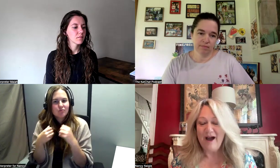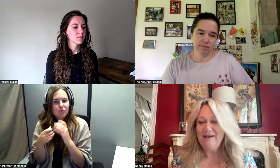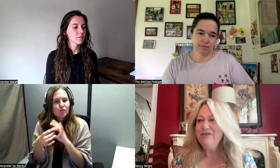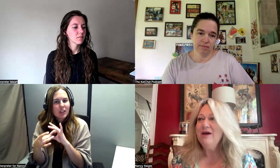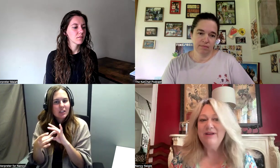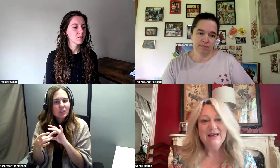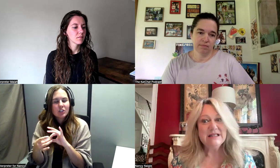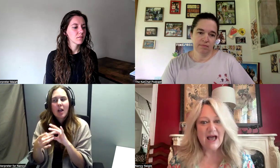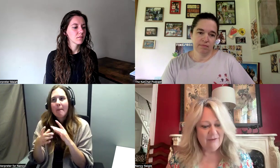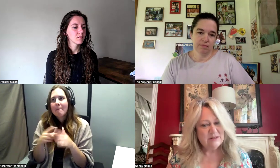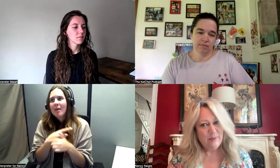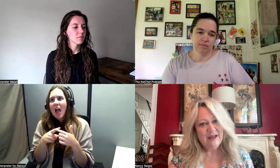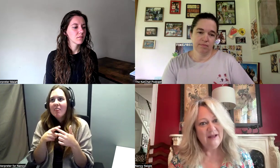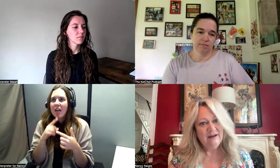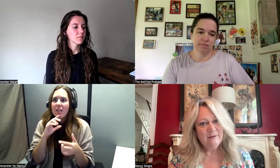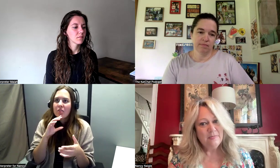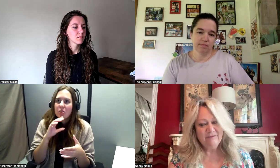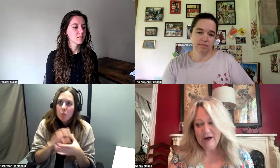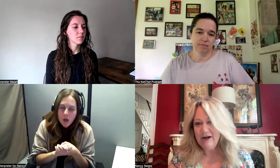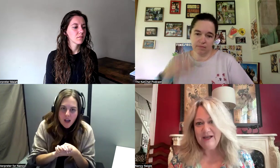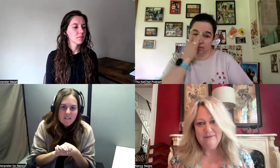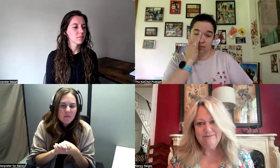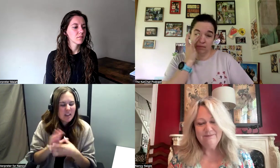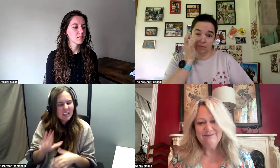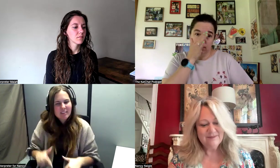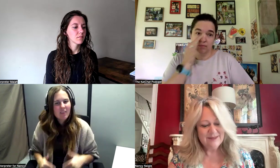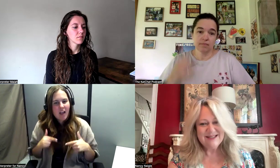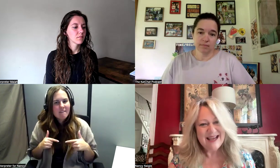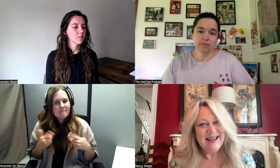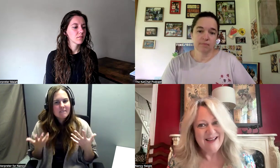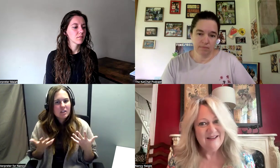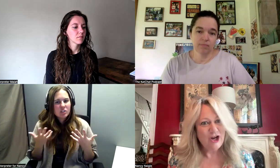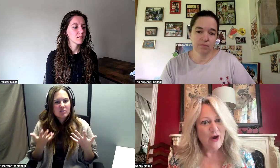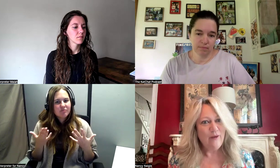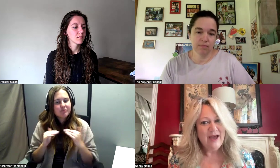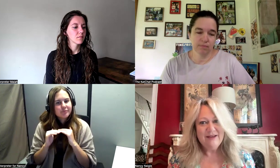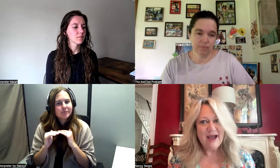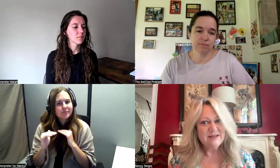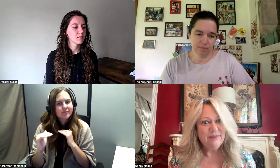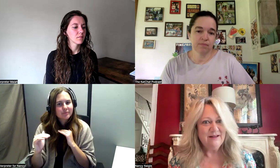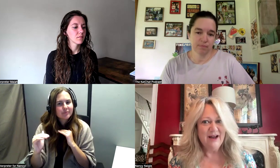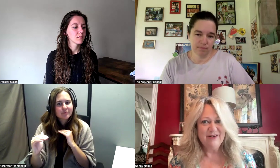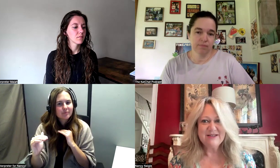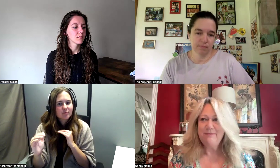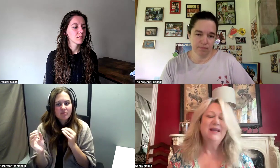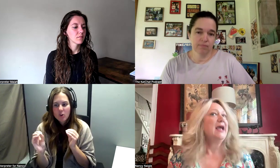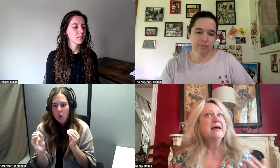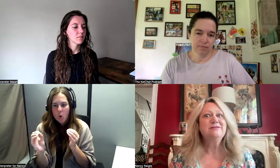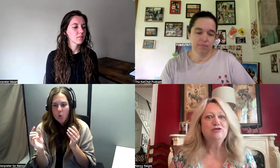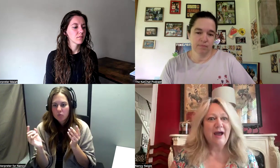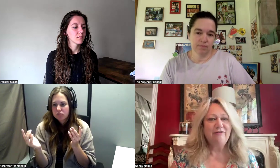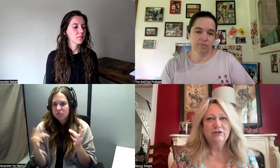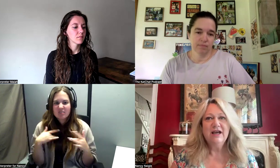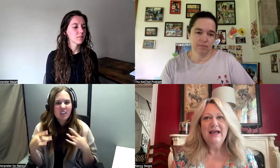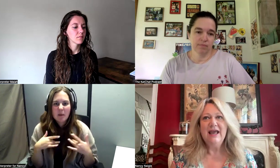the wife, but his life has been very steady. There hasn't been a lot of excitement. He